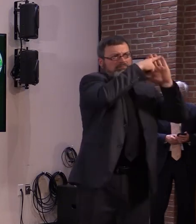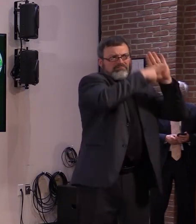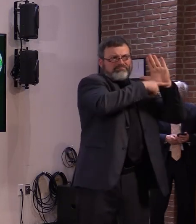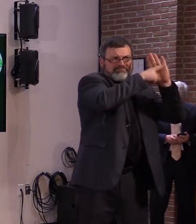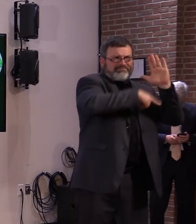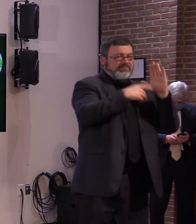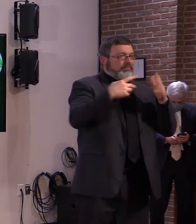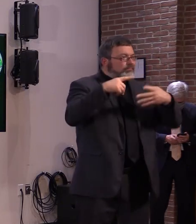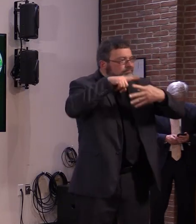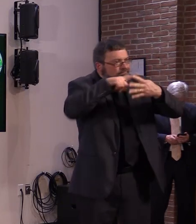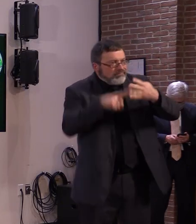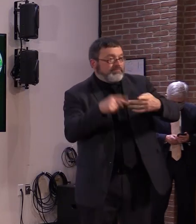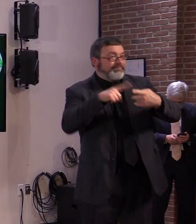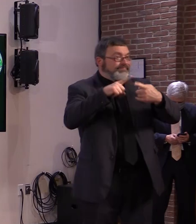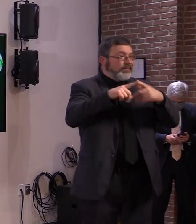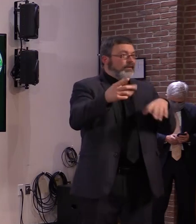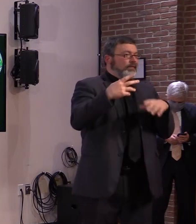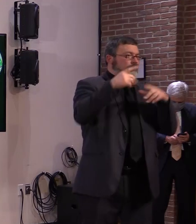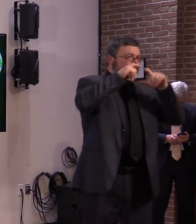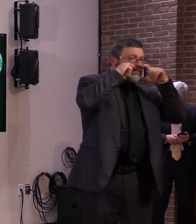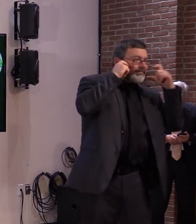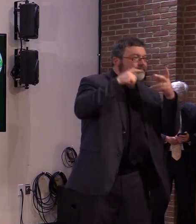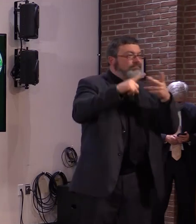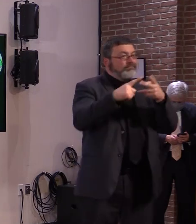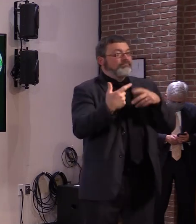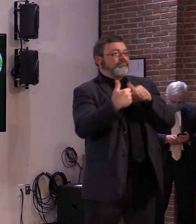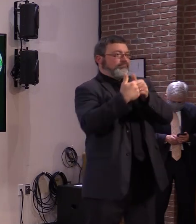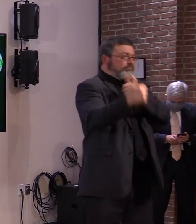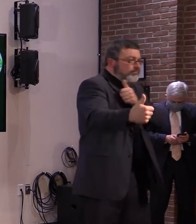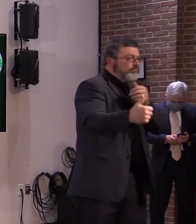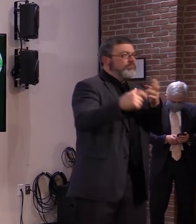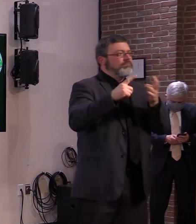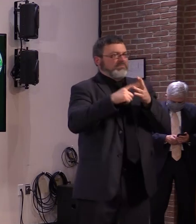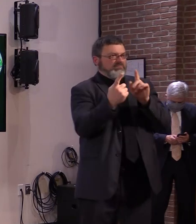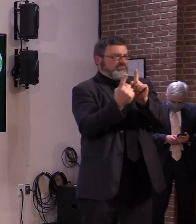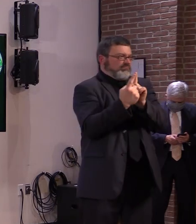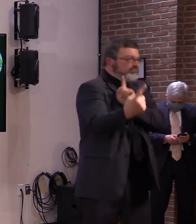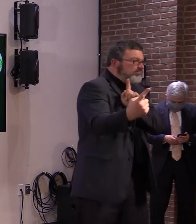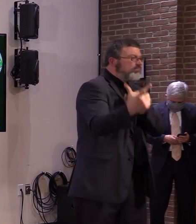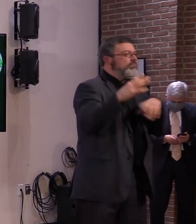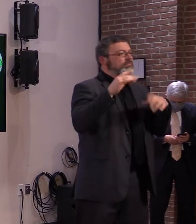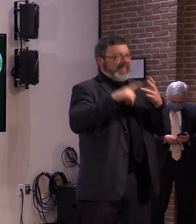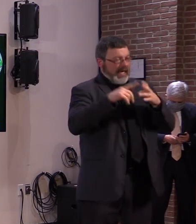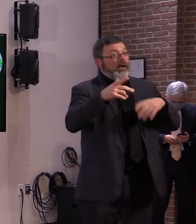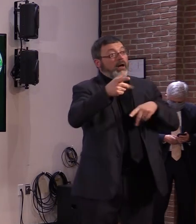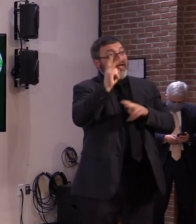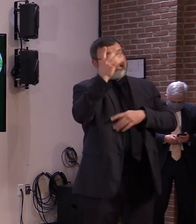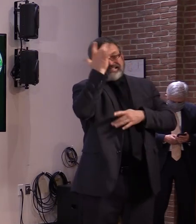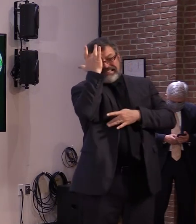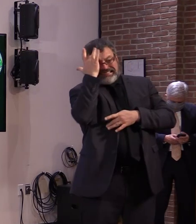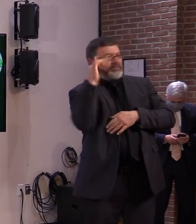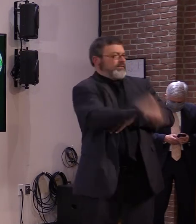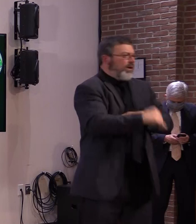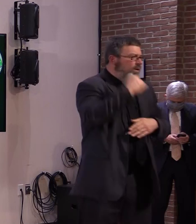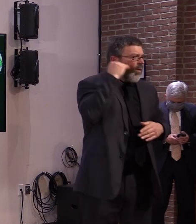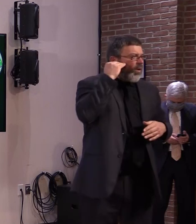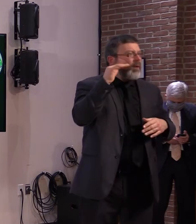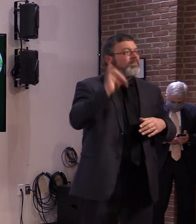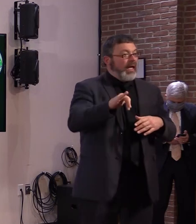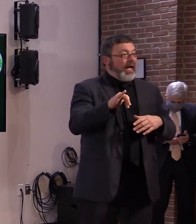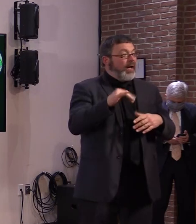guidelines, getting the flu shot, and staying home when sick. As the days get darker and colder, and we enter the holiday